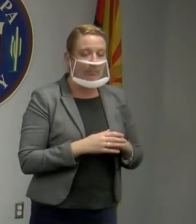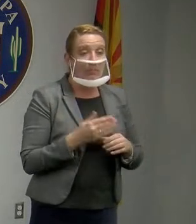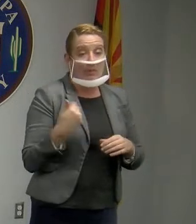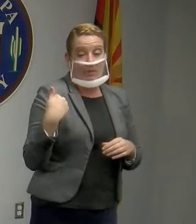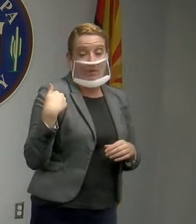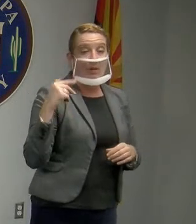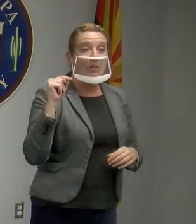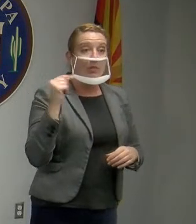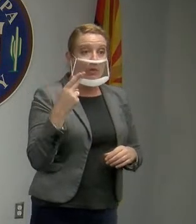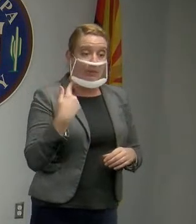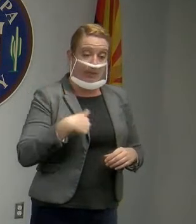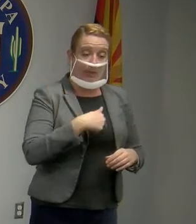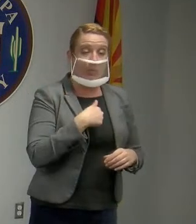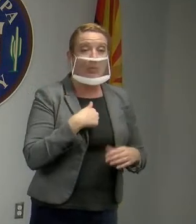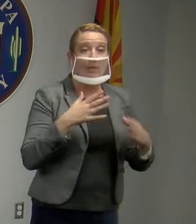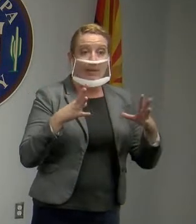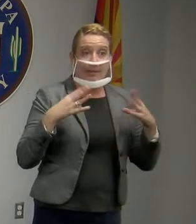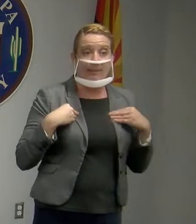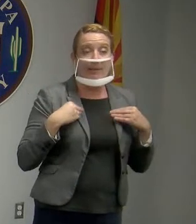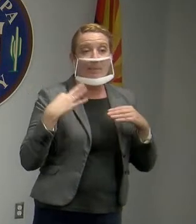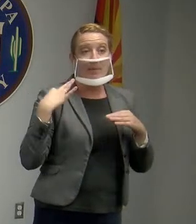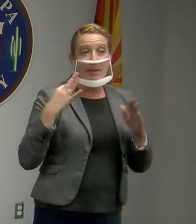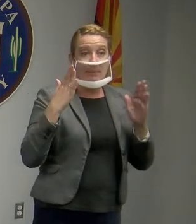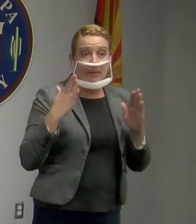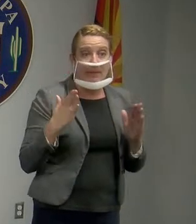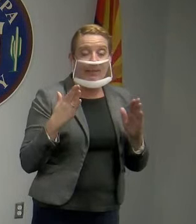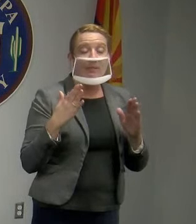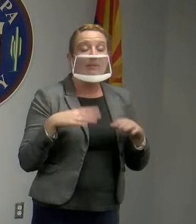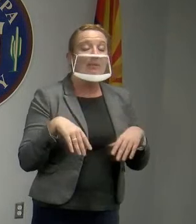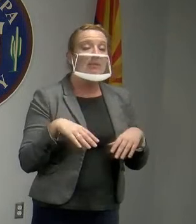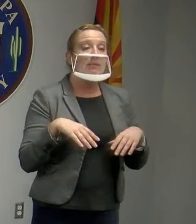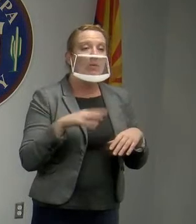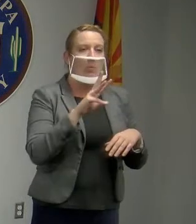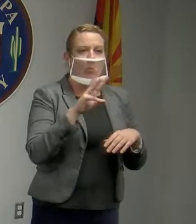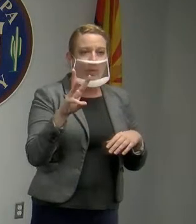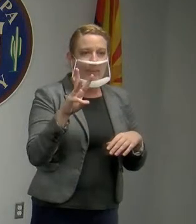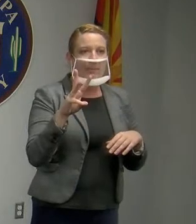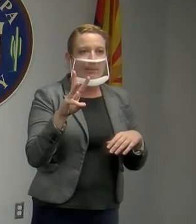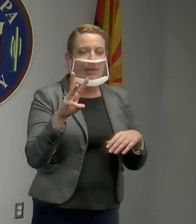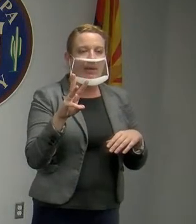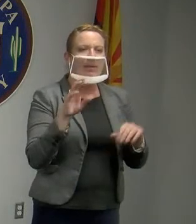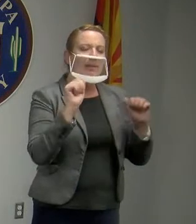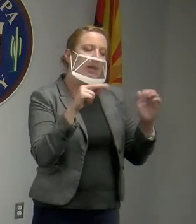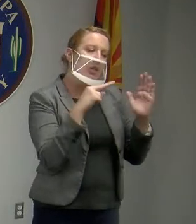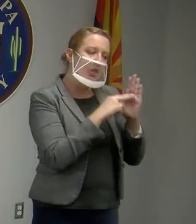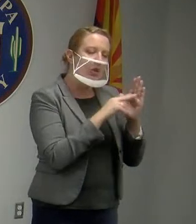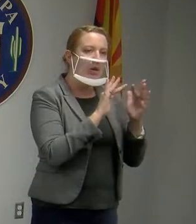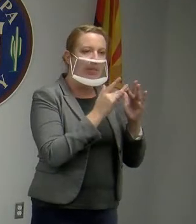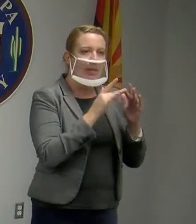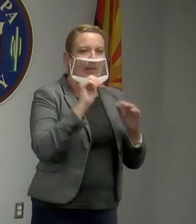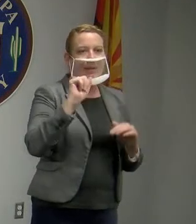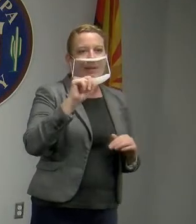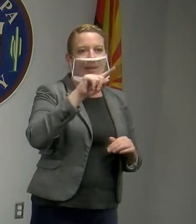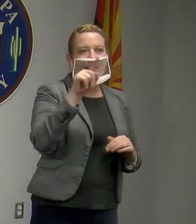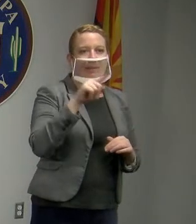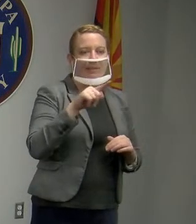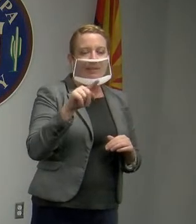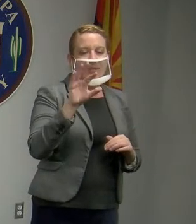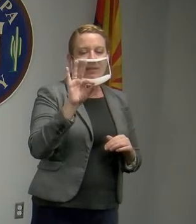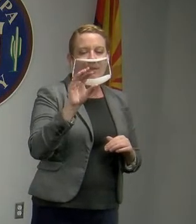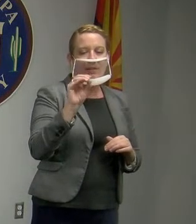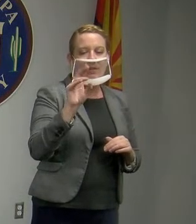last Thursday, and I'll give you the website really quickly, but it was in our press release and certainly on our website,